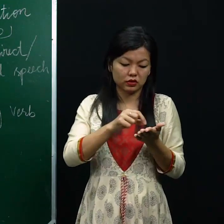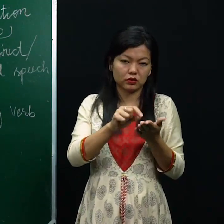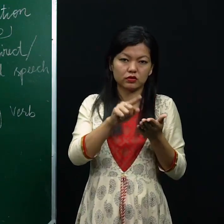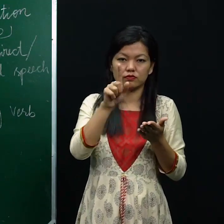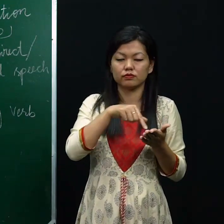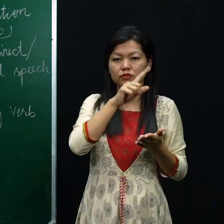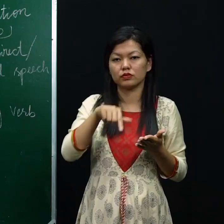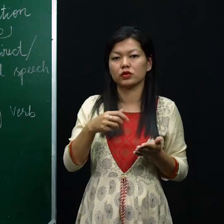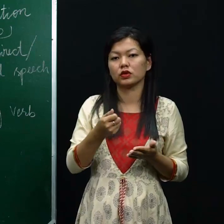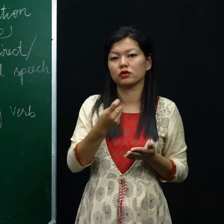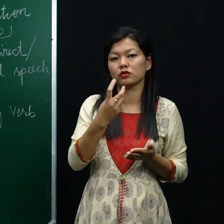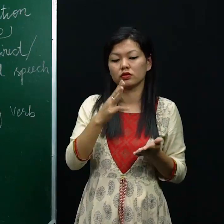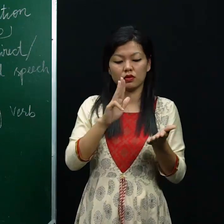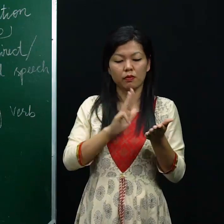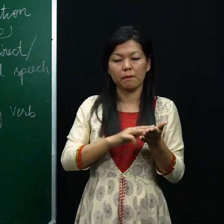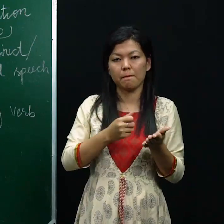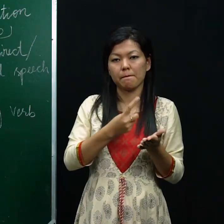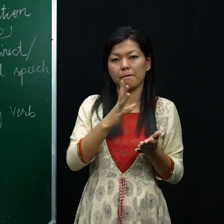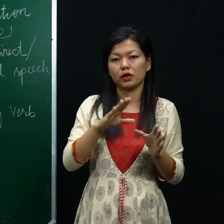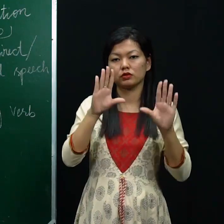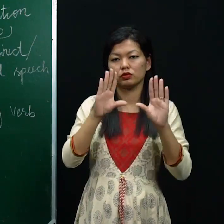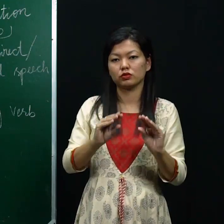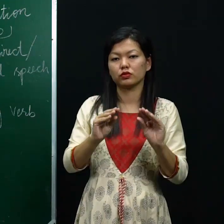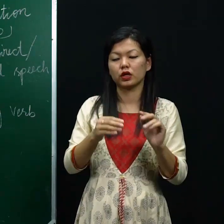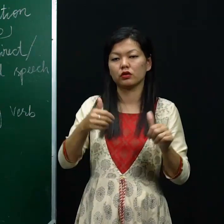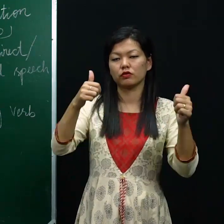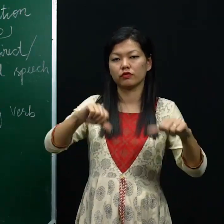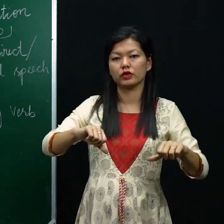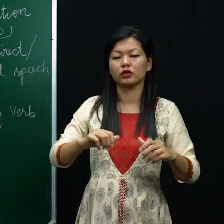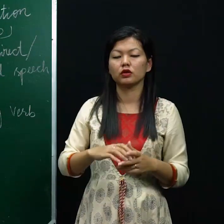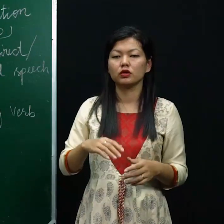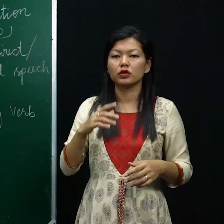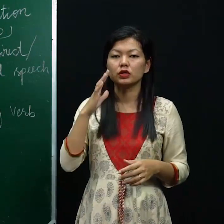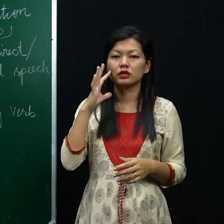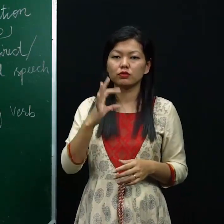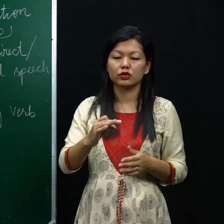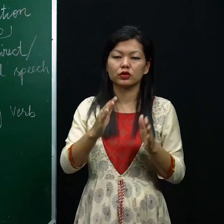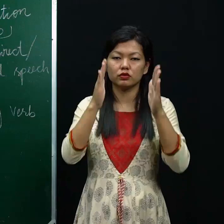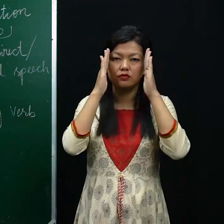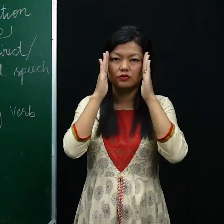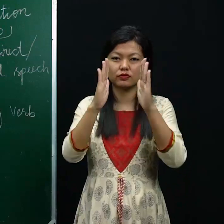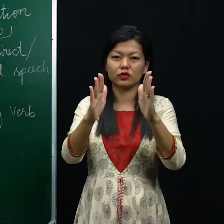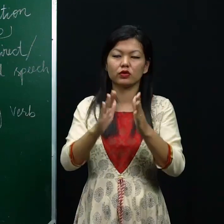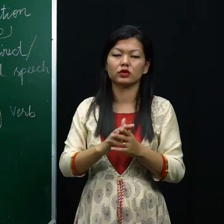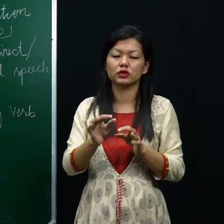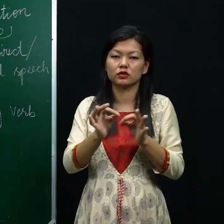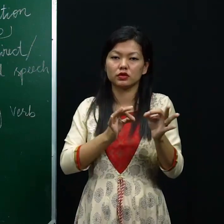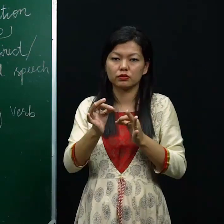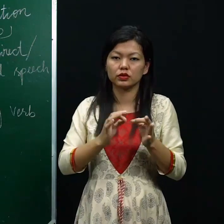unacceptable. This is what happens in grammar. That is the reason why I'm saying it's very important to listen to the explanations in